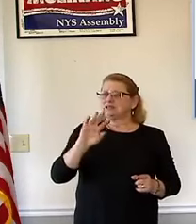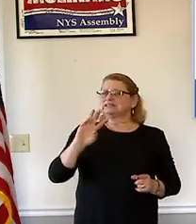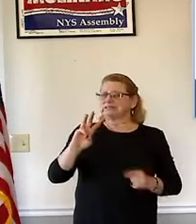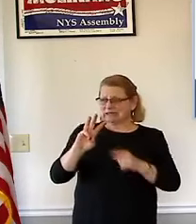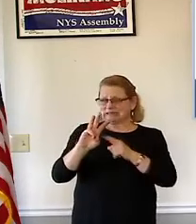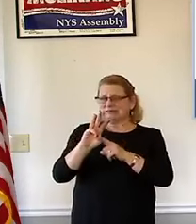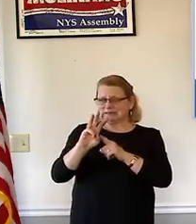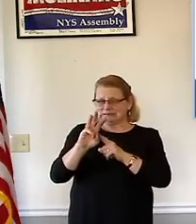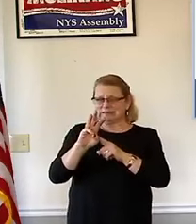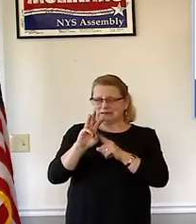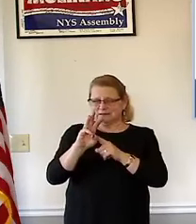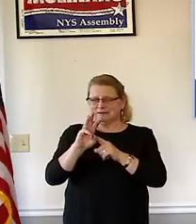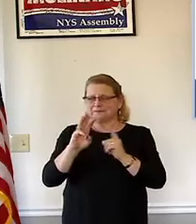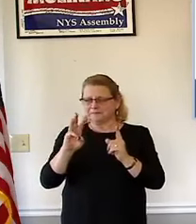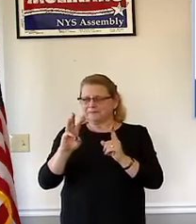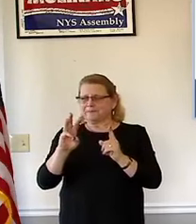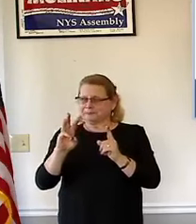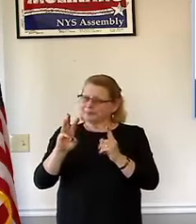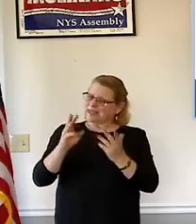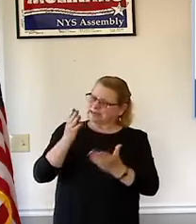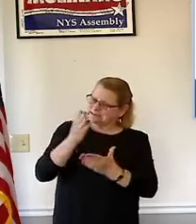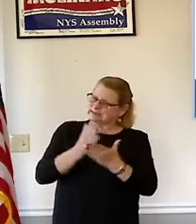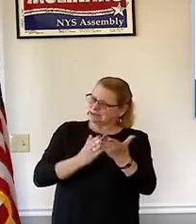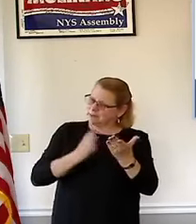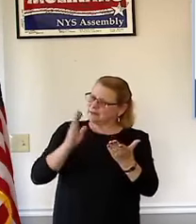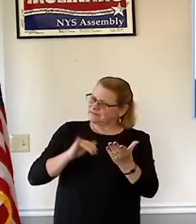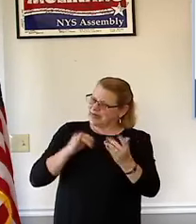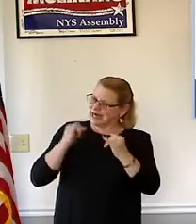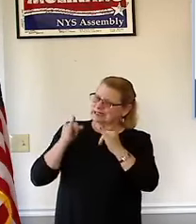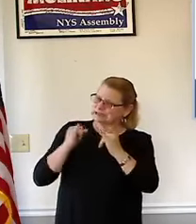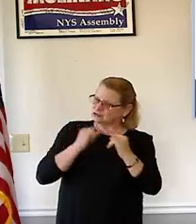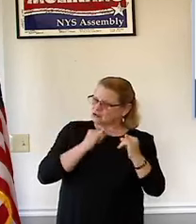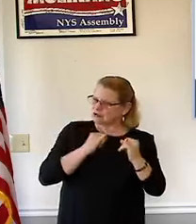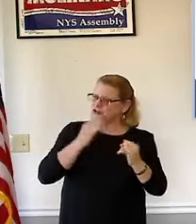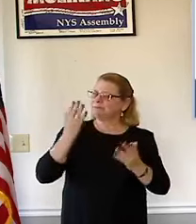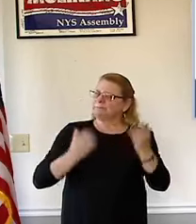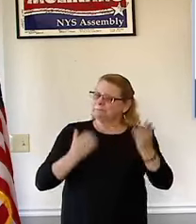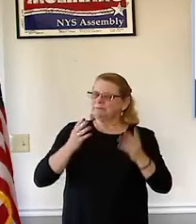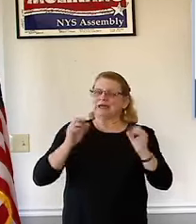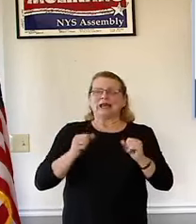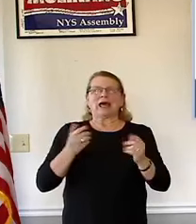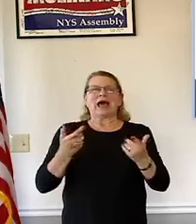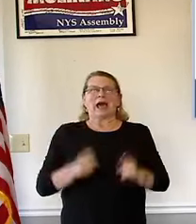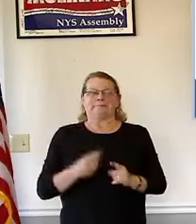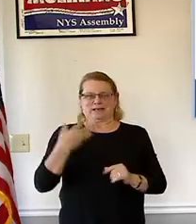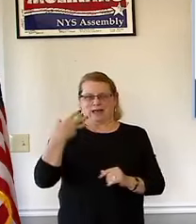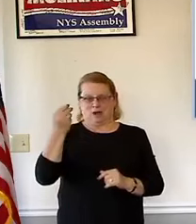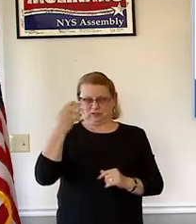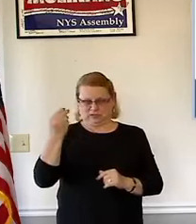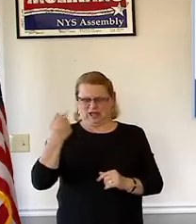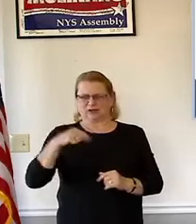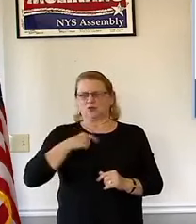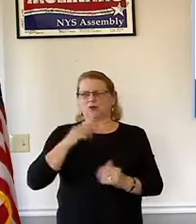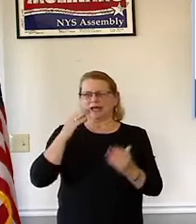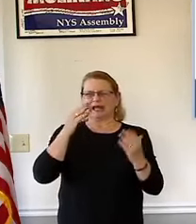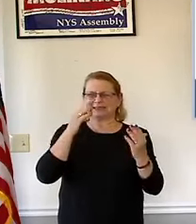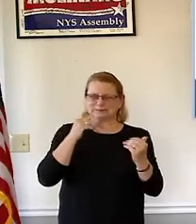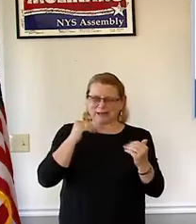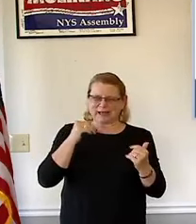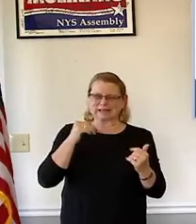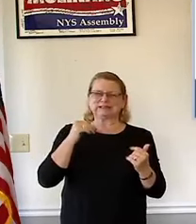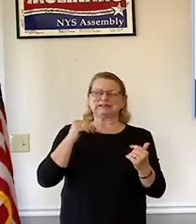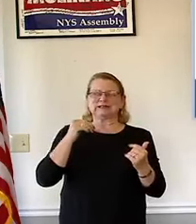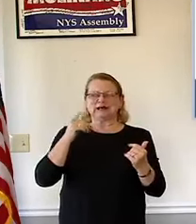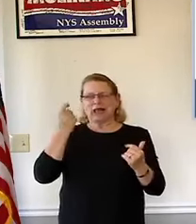guidance, if you will, that some of that instruction can continue outdoors. And we expect a little bit more